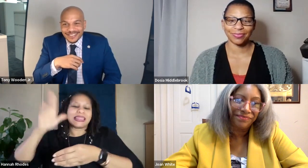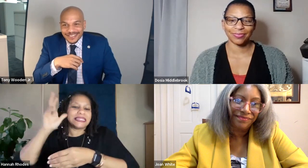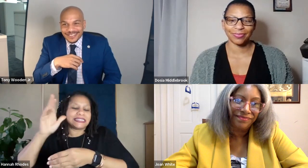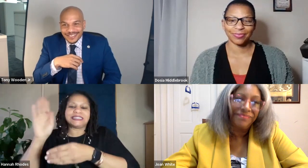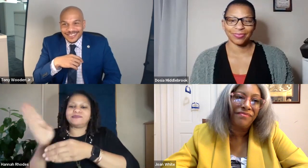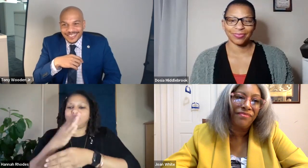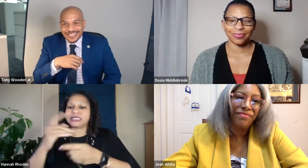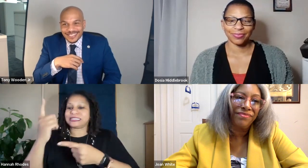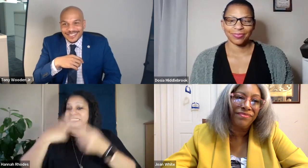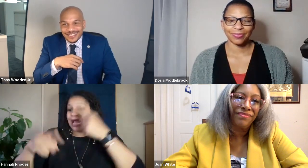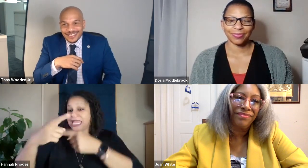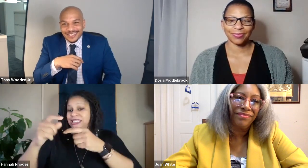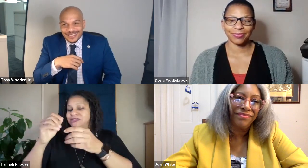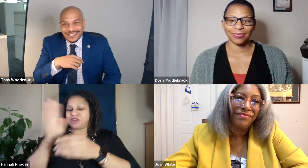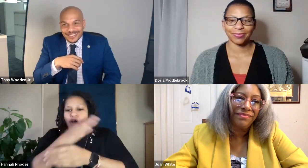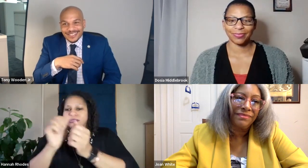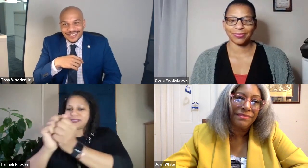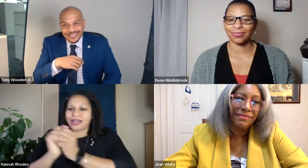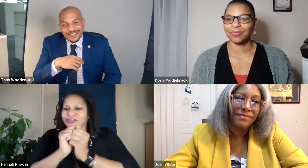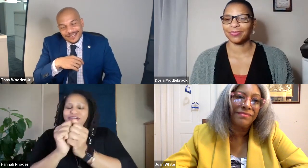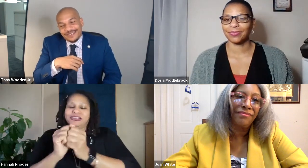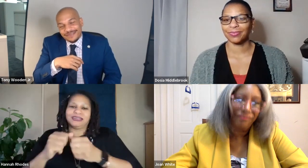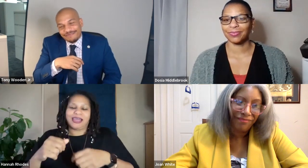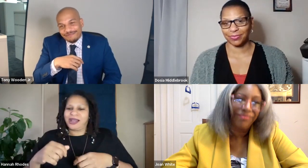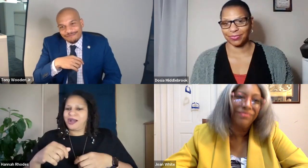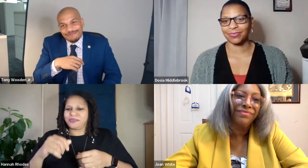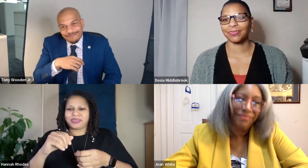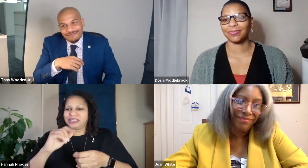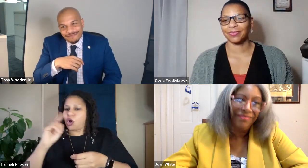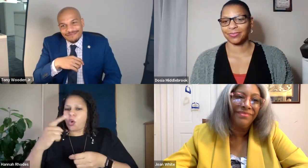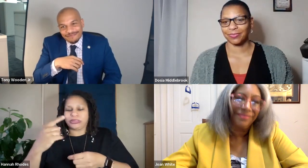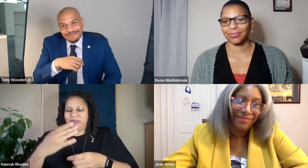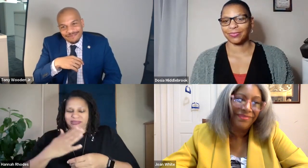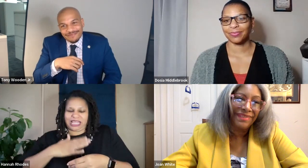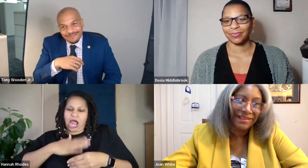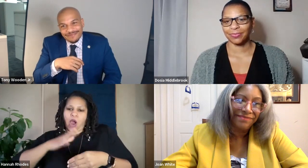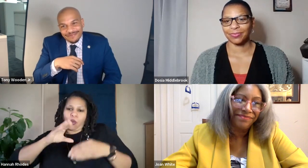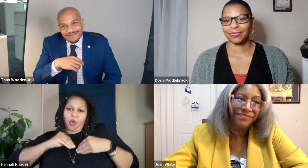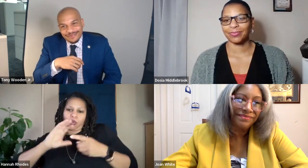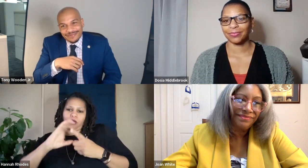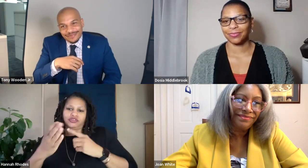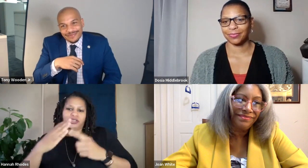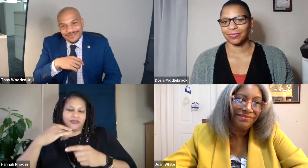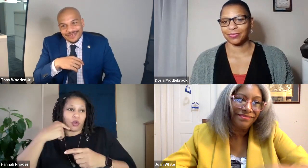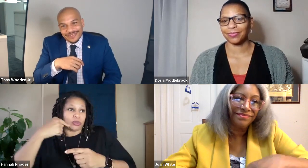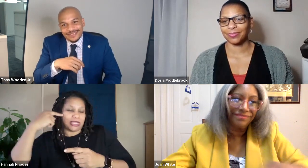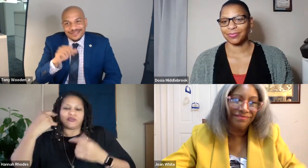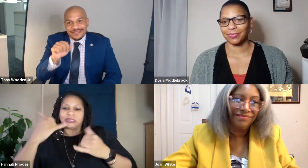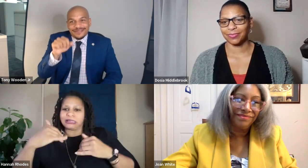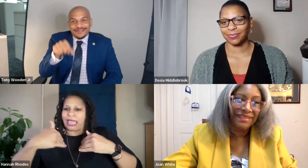family, that, you know, we always put music on and we sign some songs together. That's just like kind of building